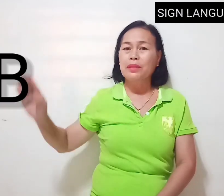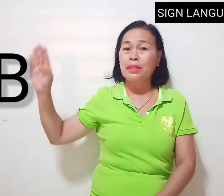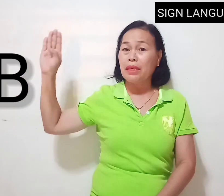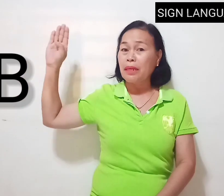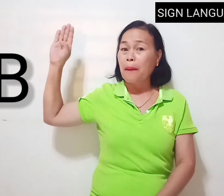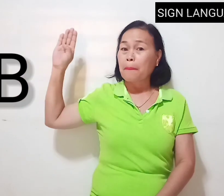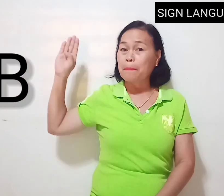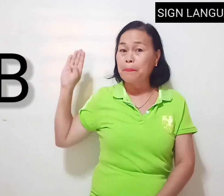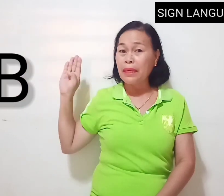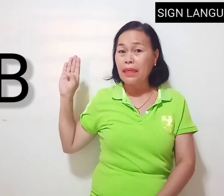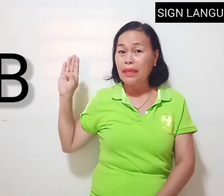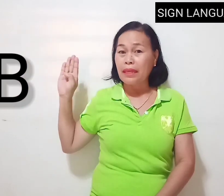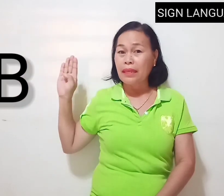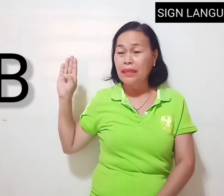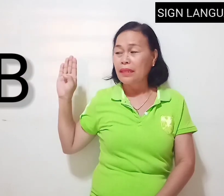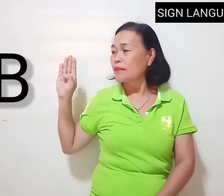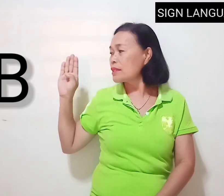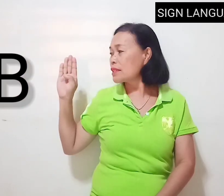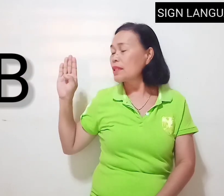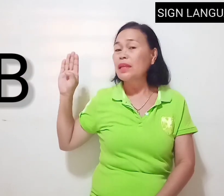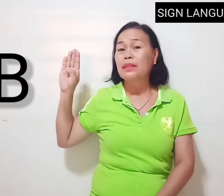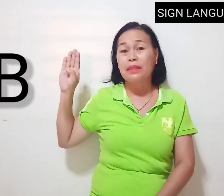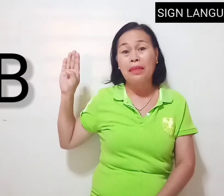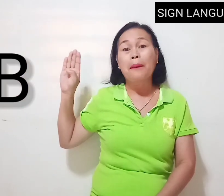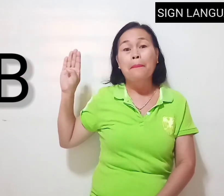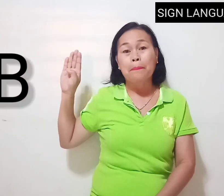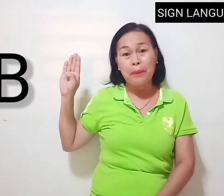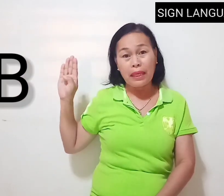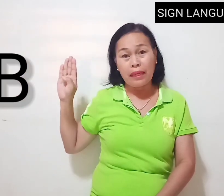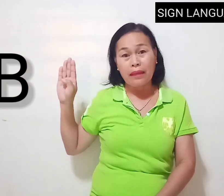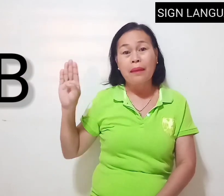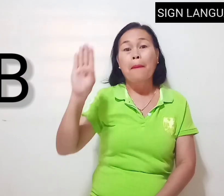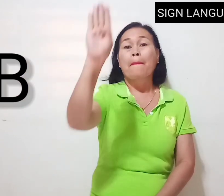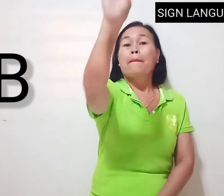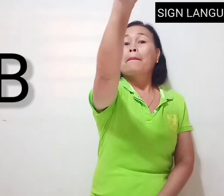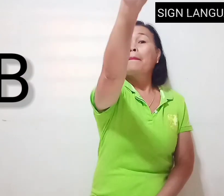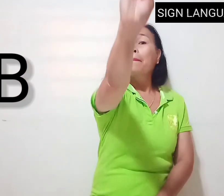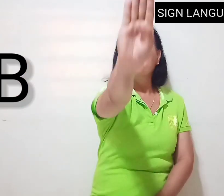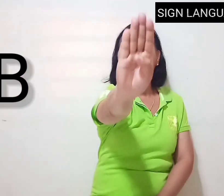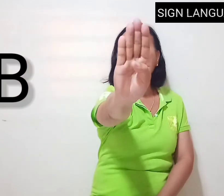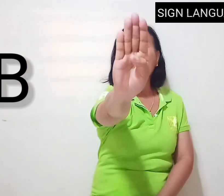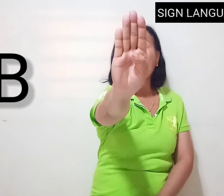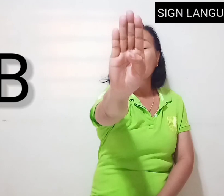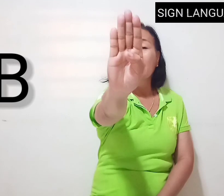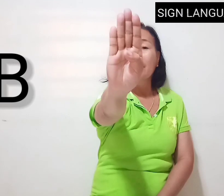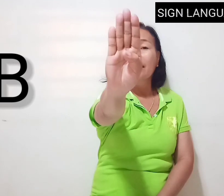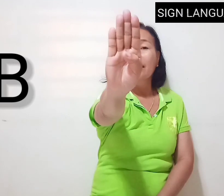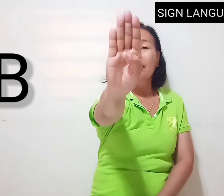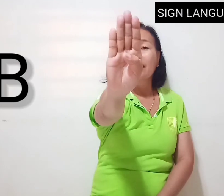Letter B. This is letter B. B.